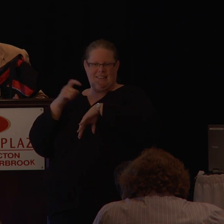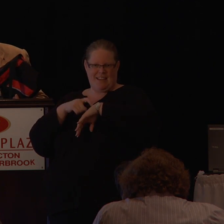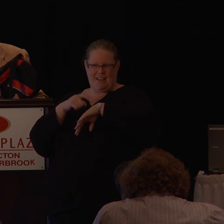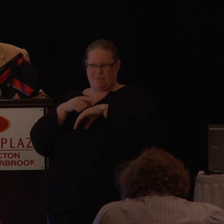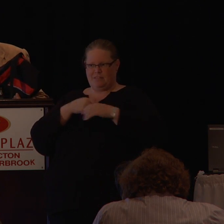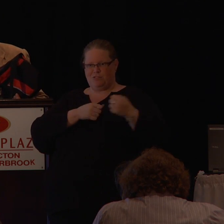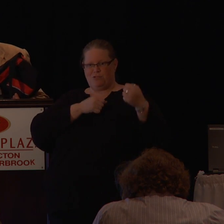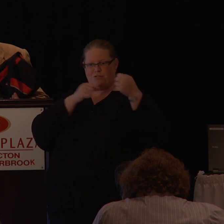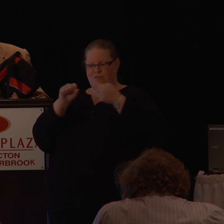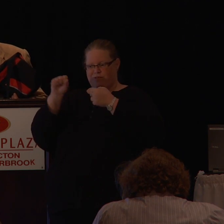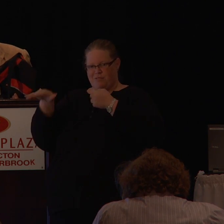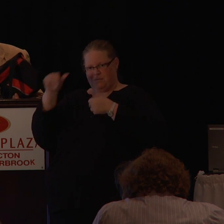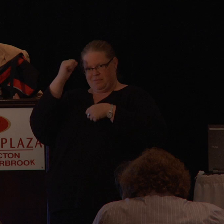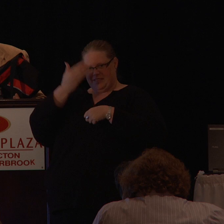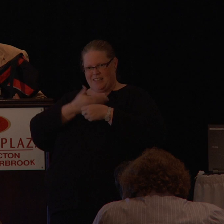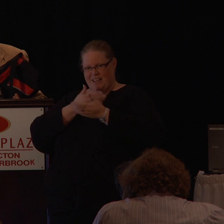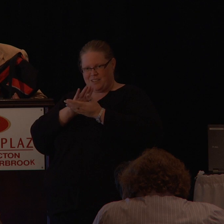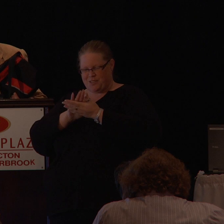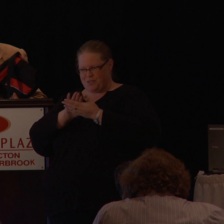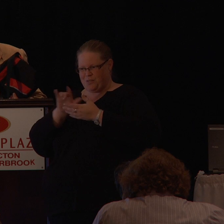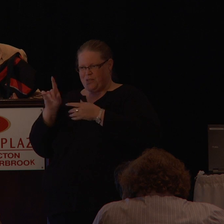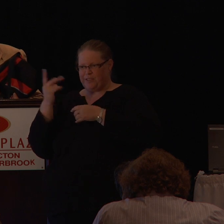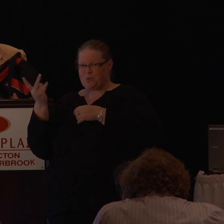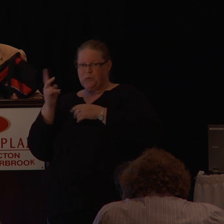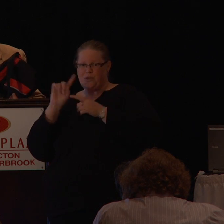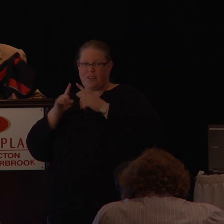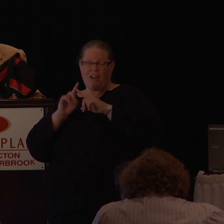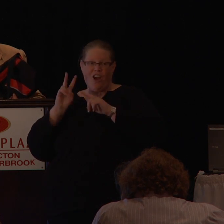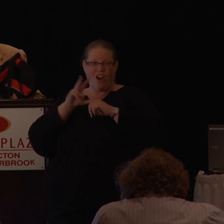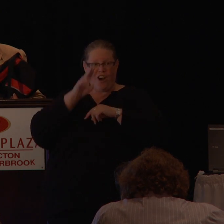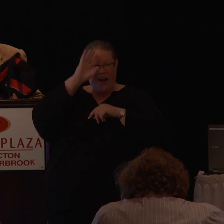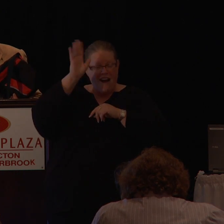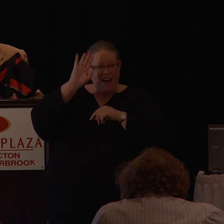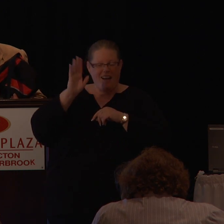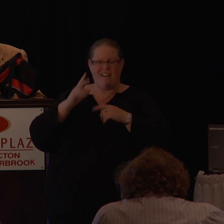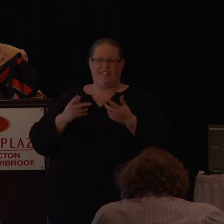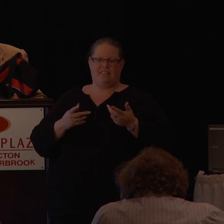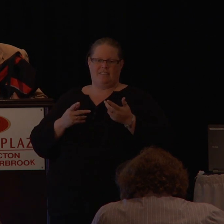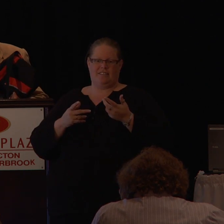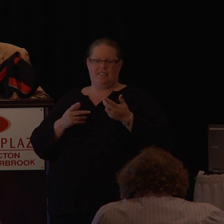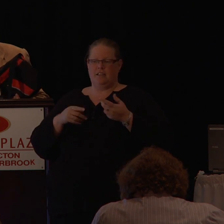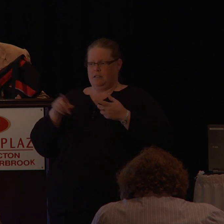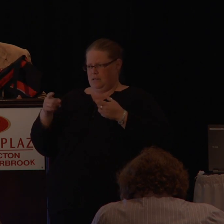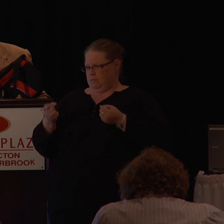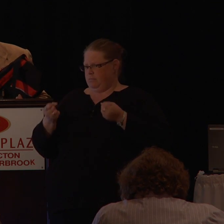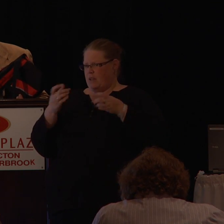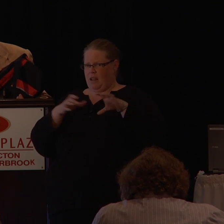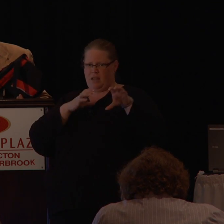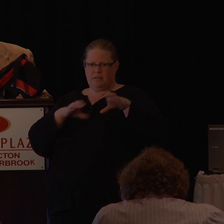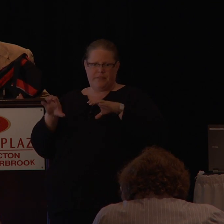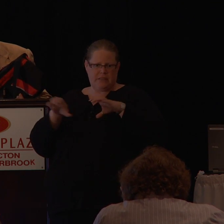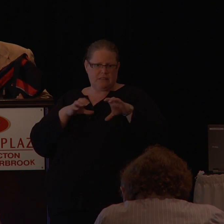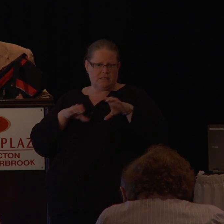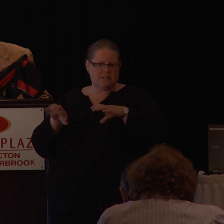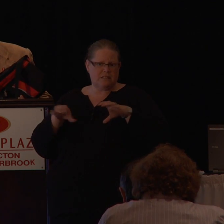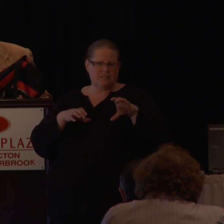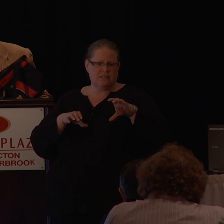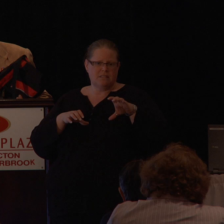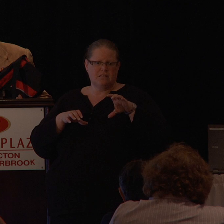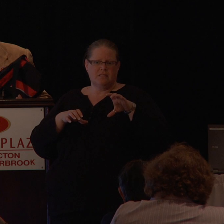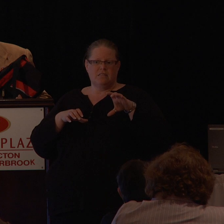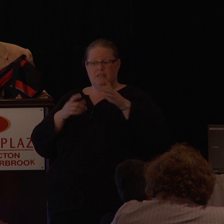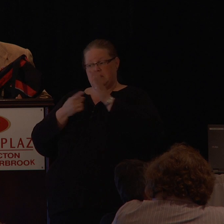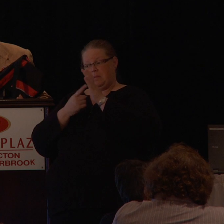school. He does other activities with other kids involved or not involved, depending on the activity, outside